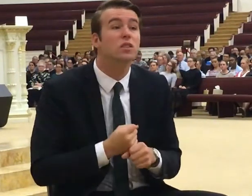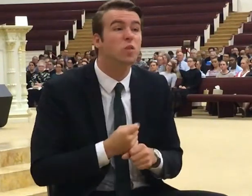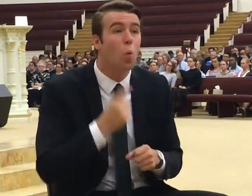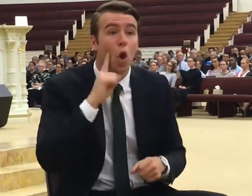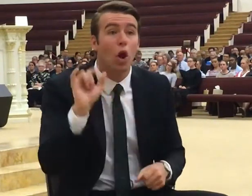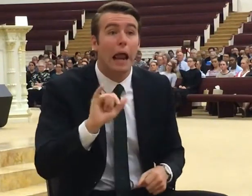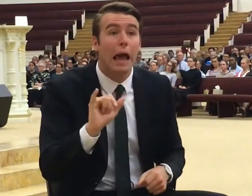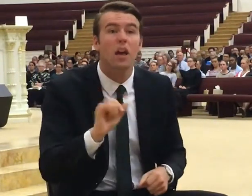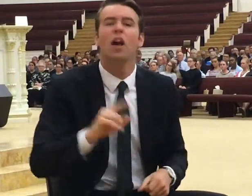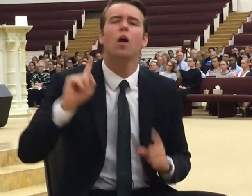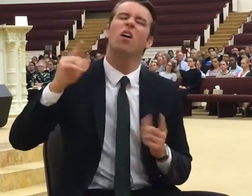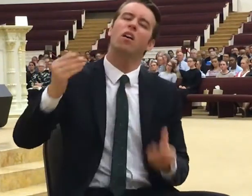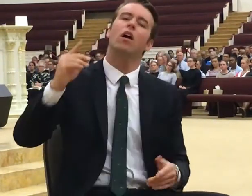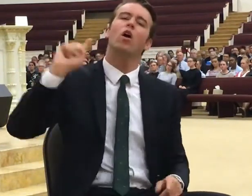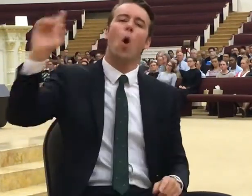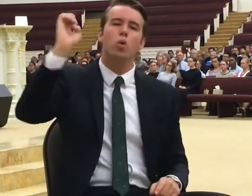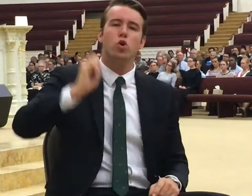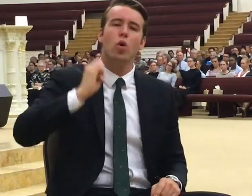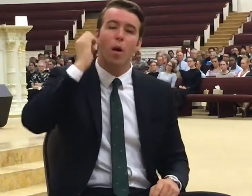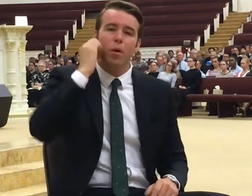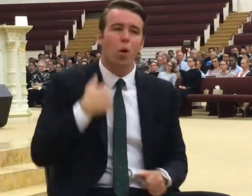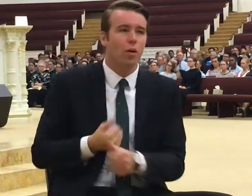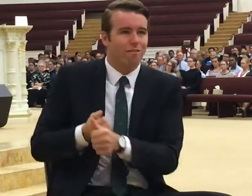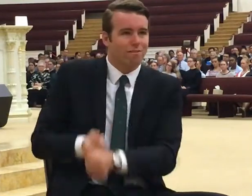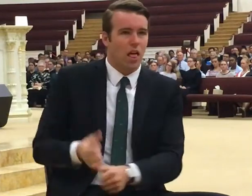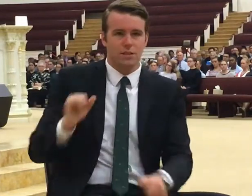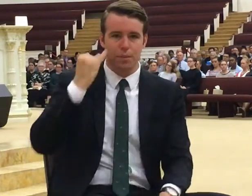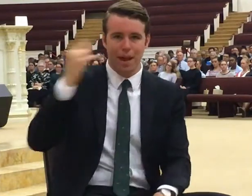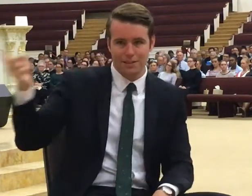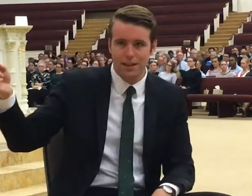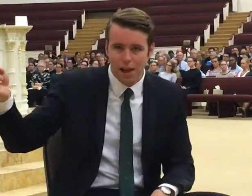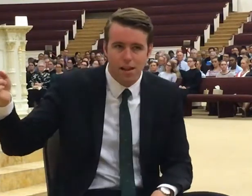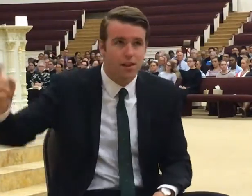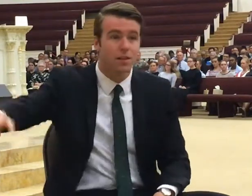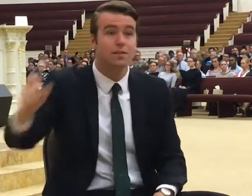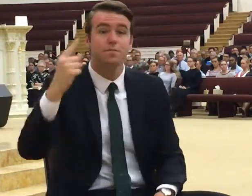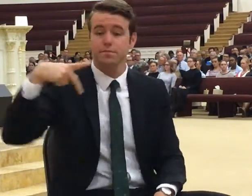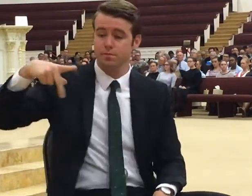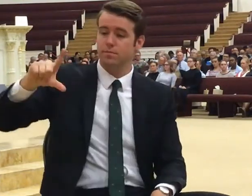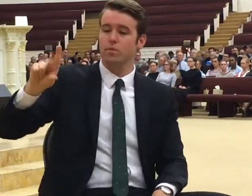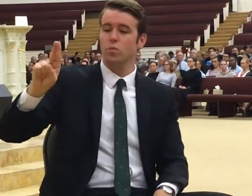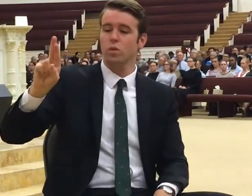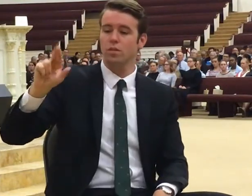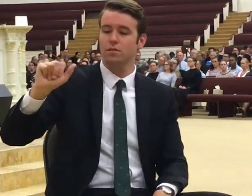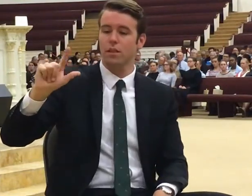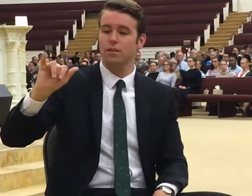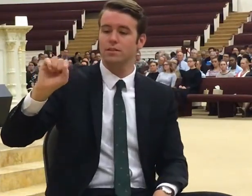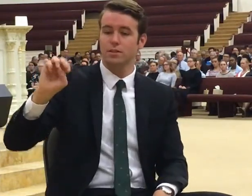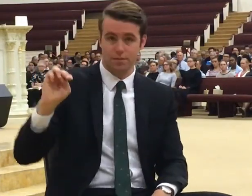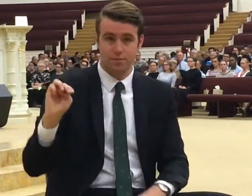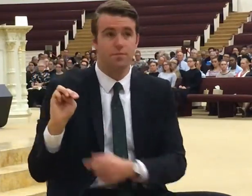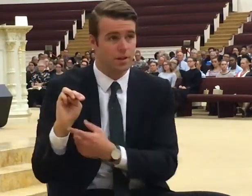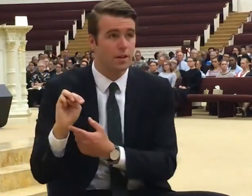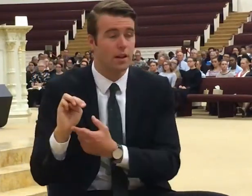Europe. We're headed there. This pluralism pushes